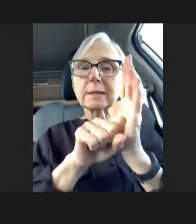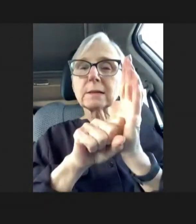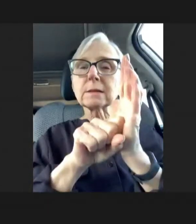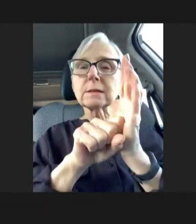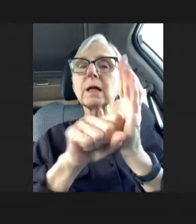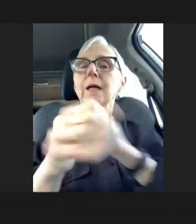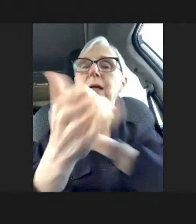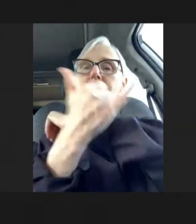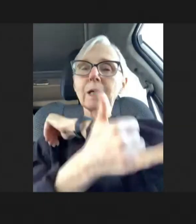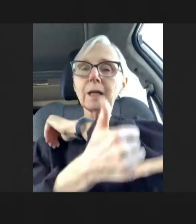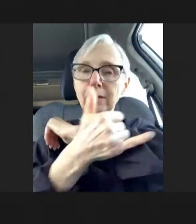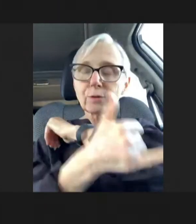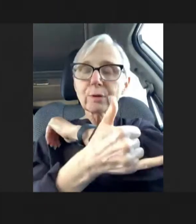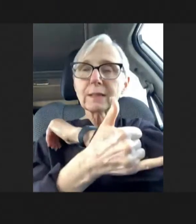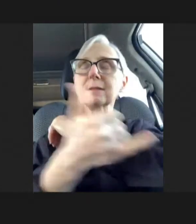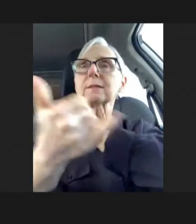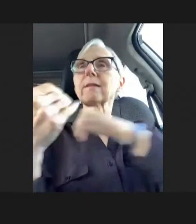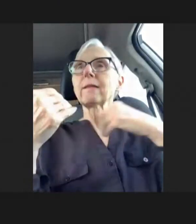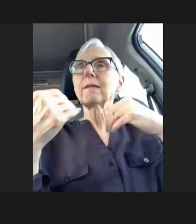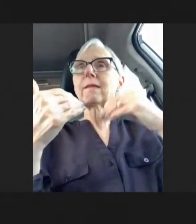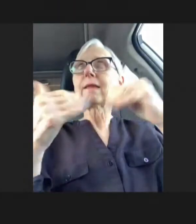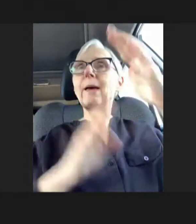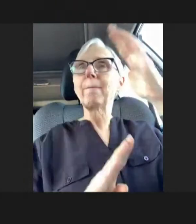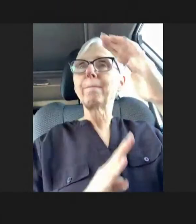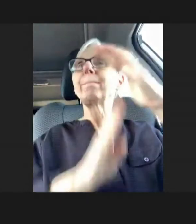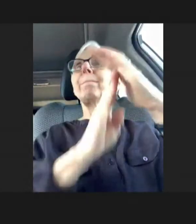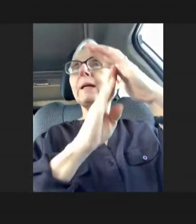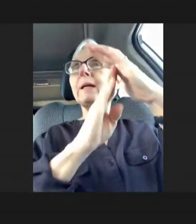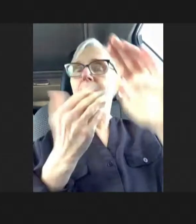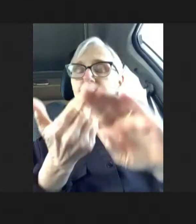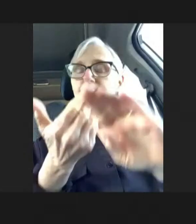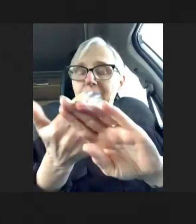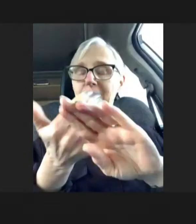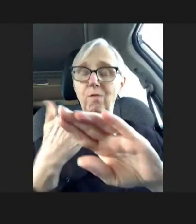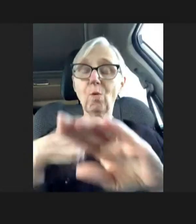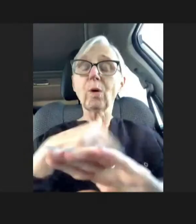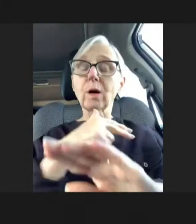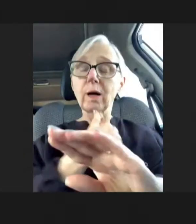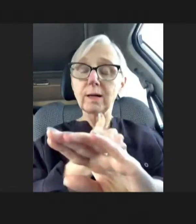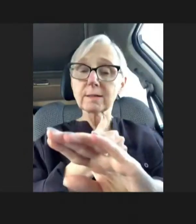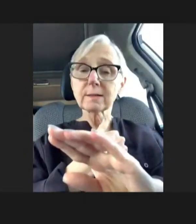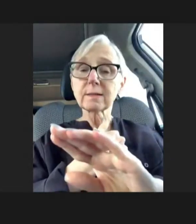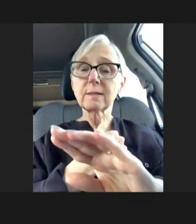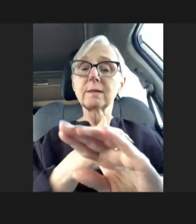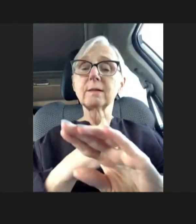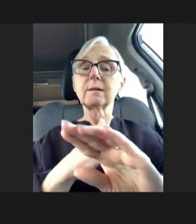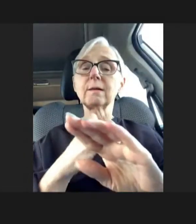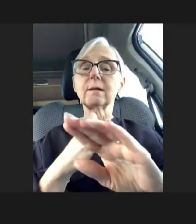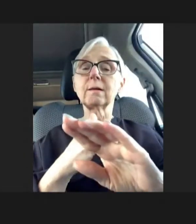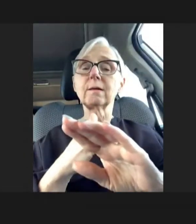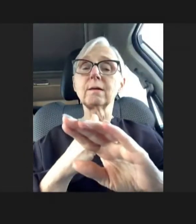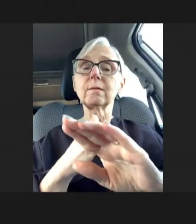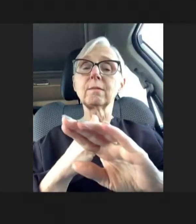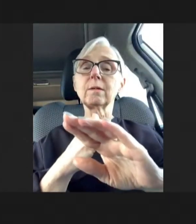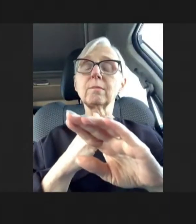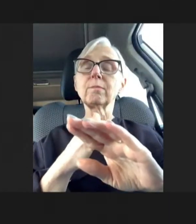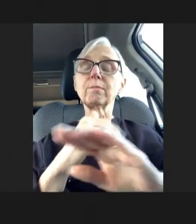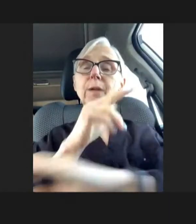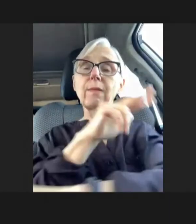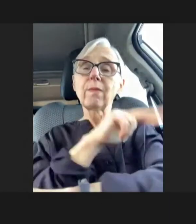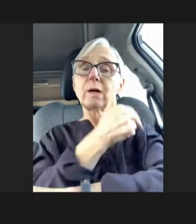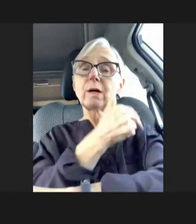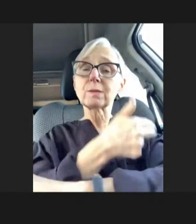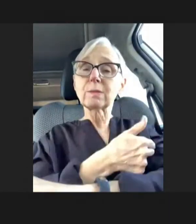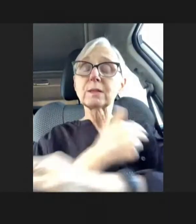see cases peak before hospitalizations peaked, but not by a long time frame. The one example I was just